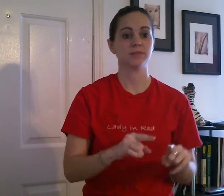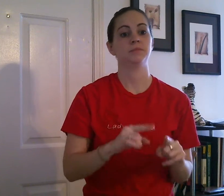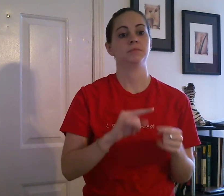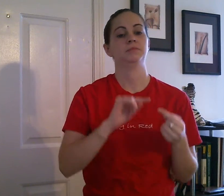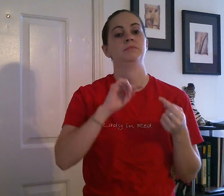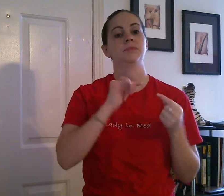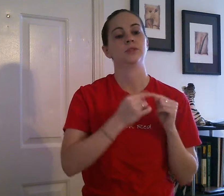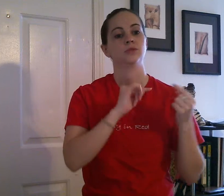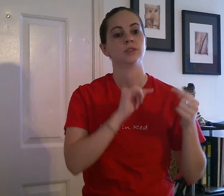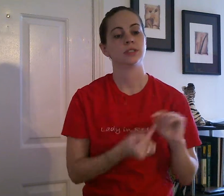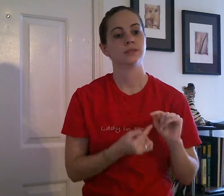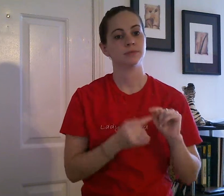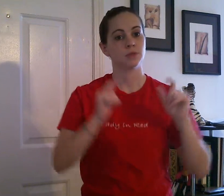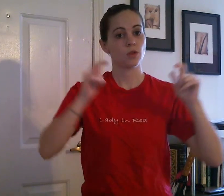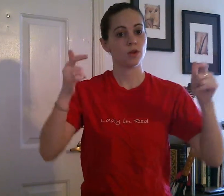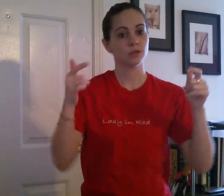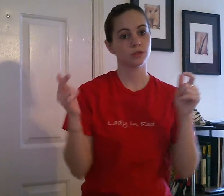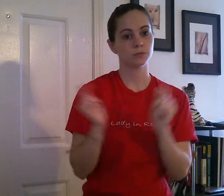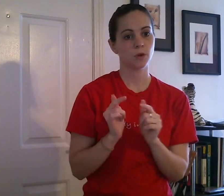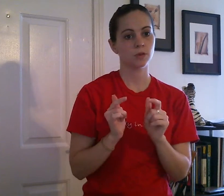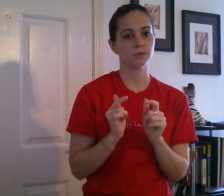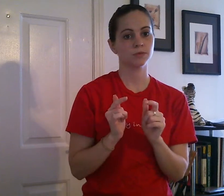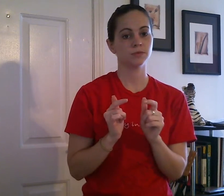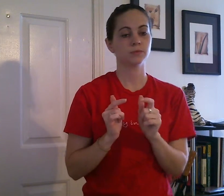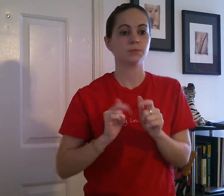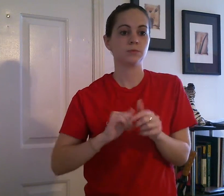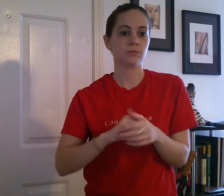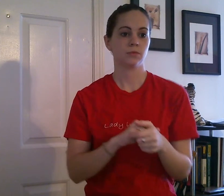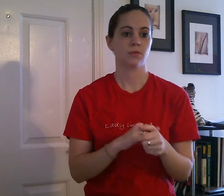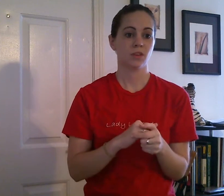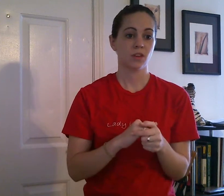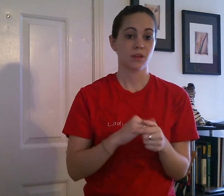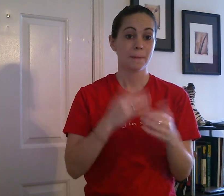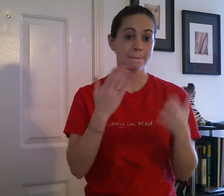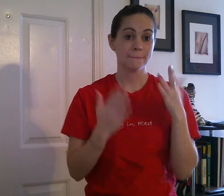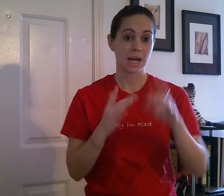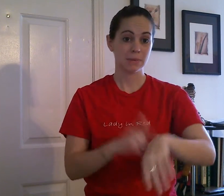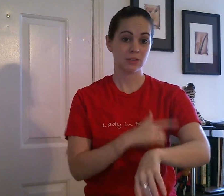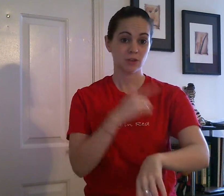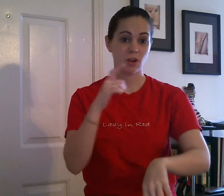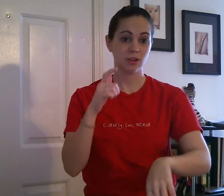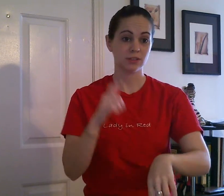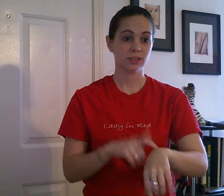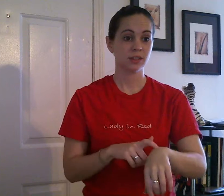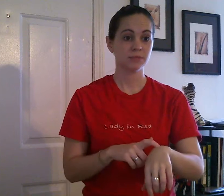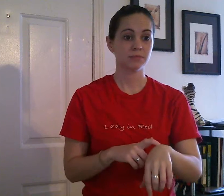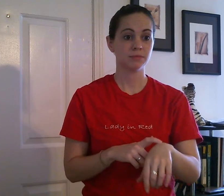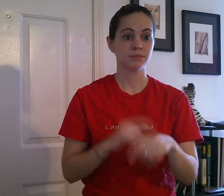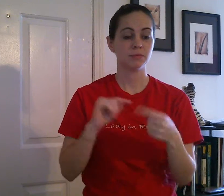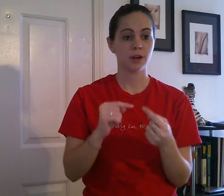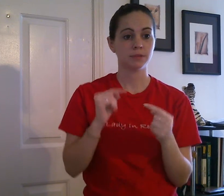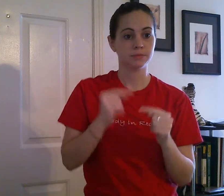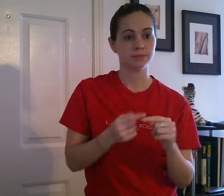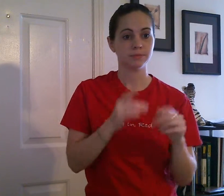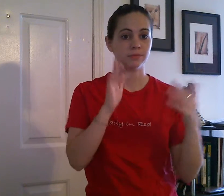other hazards that may cause chronic long-term harm that must also be identified, such as contact with harmful